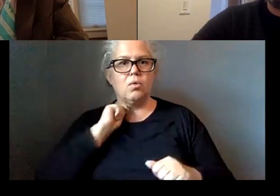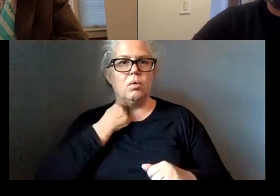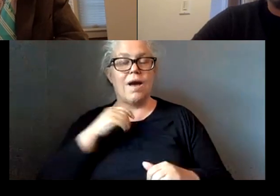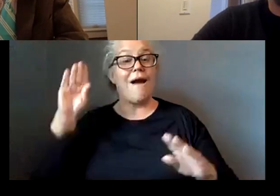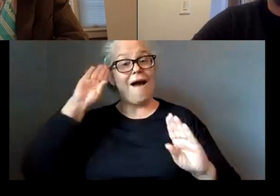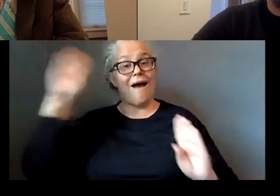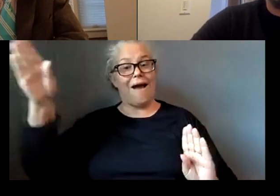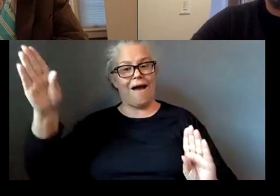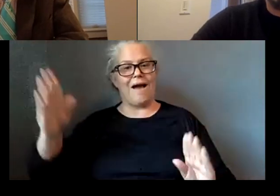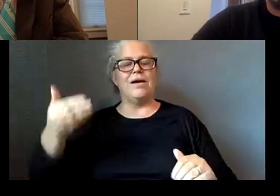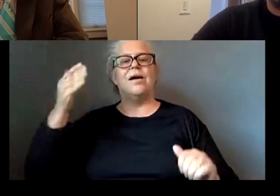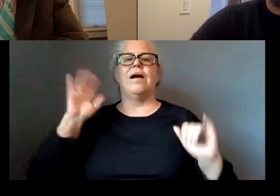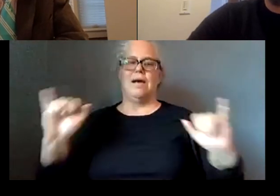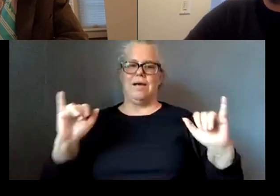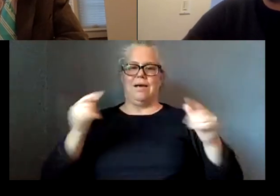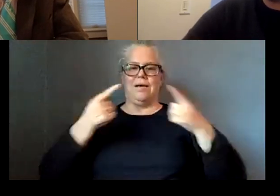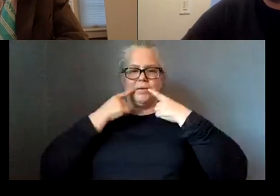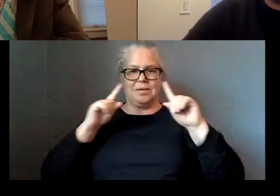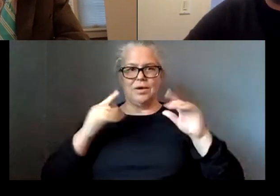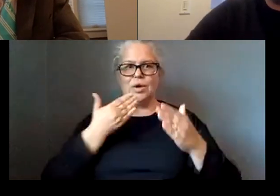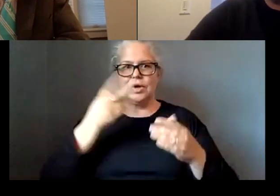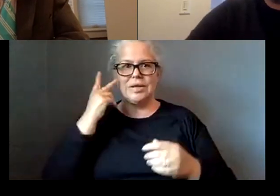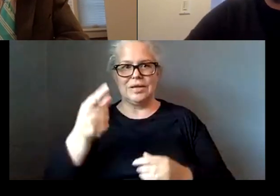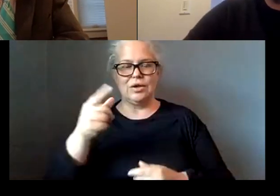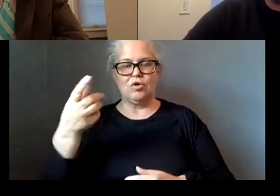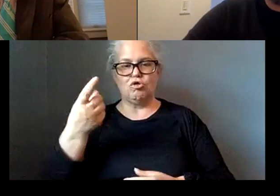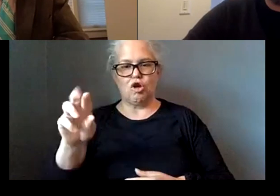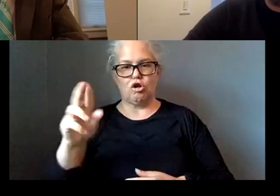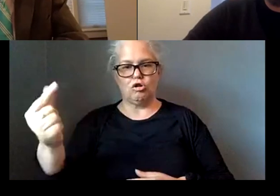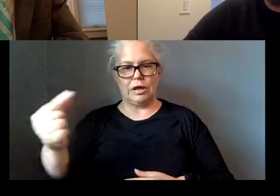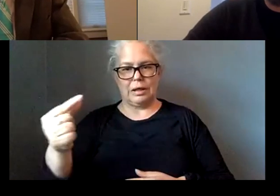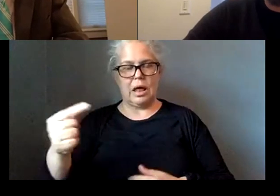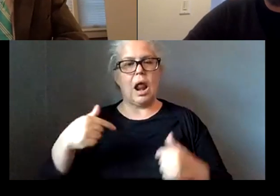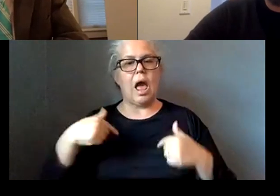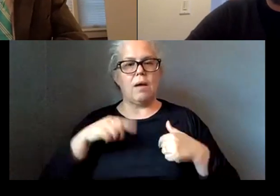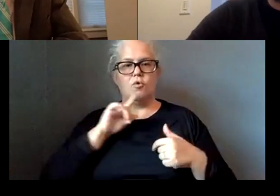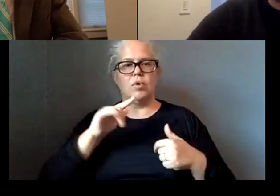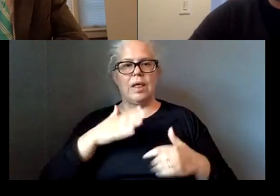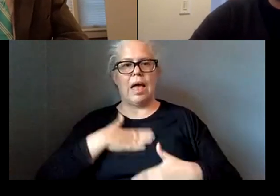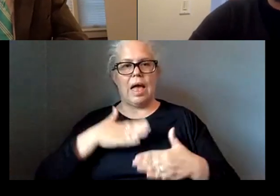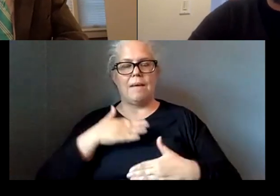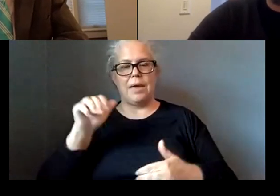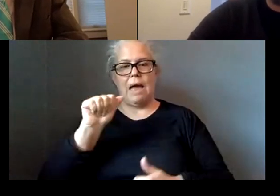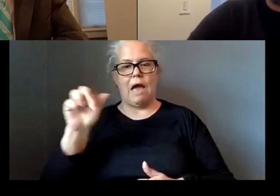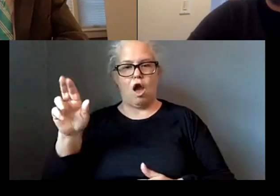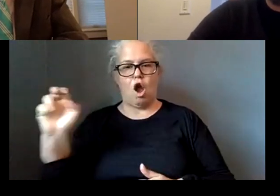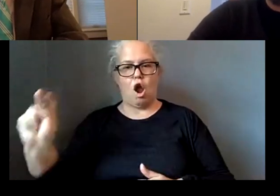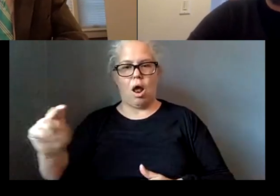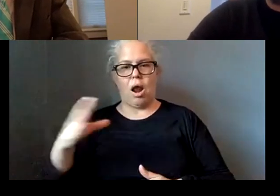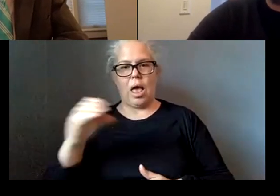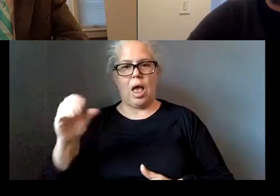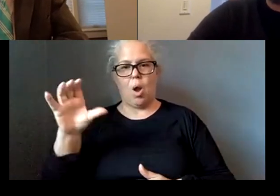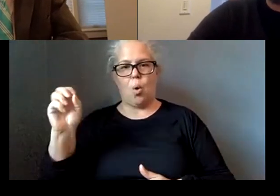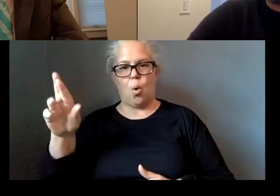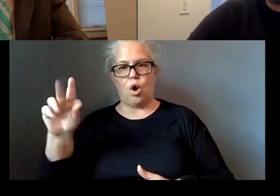Hi. Okay, there we go. It's good to see you, Dr. Gillin. Good I'm to see really glad Aaron and Courtney got after you to